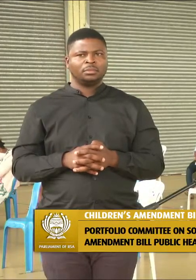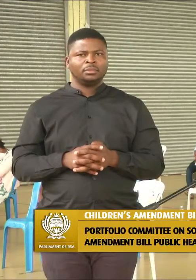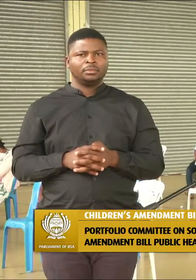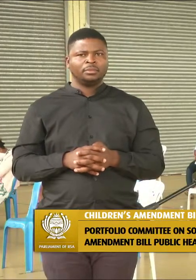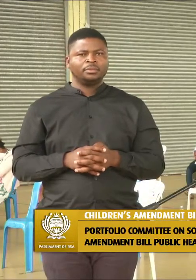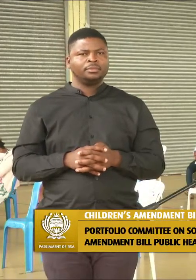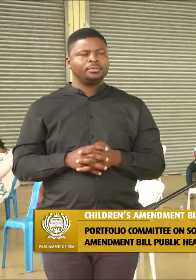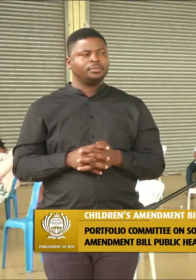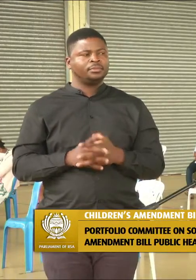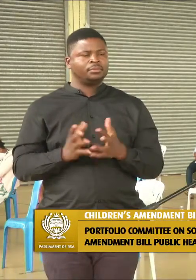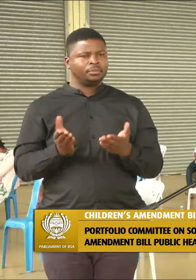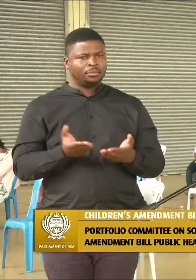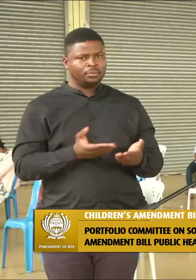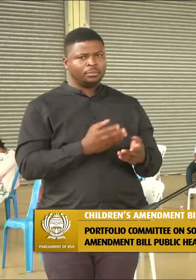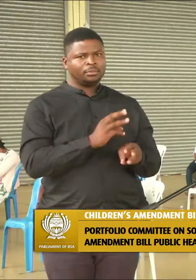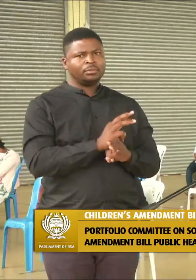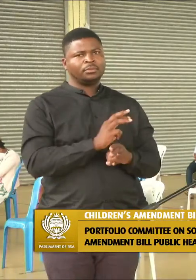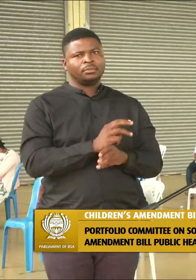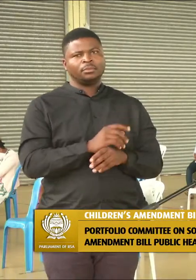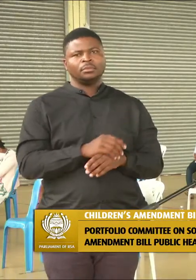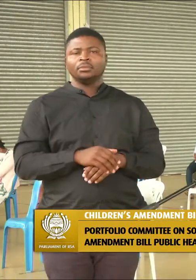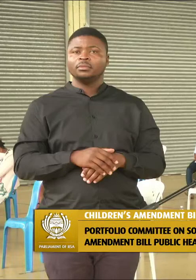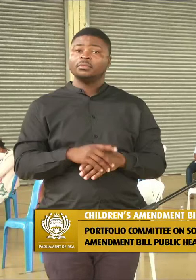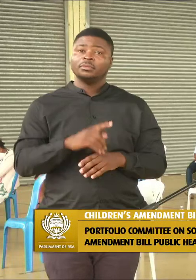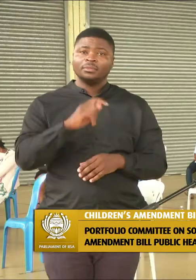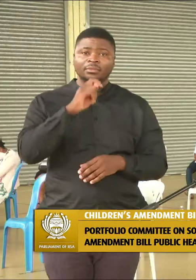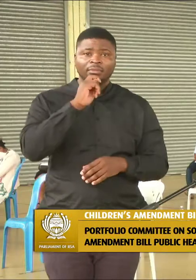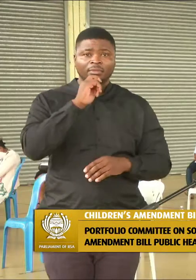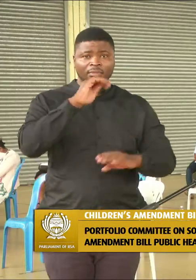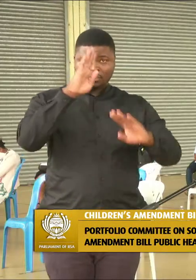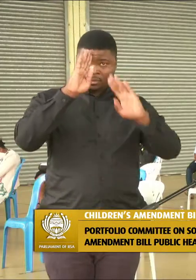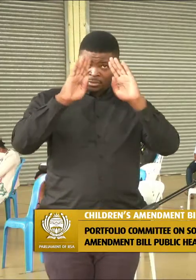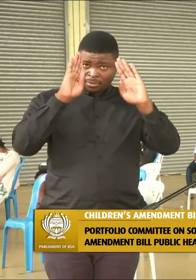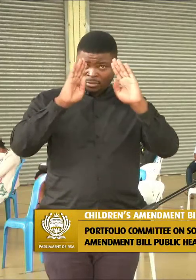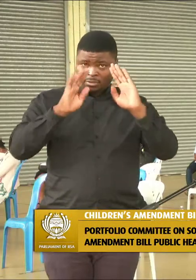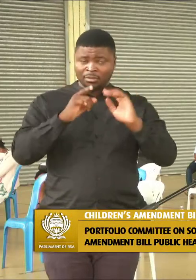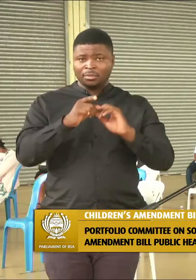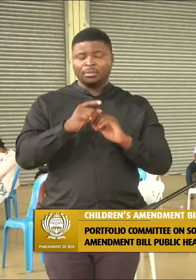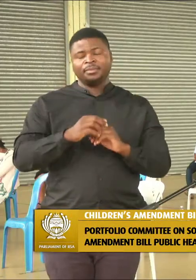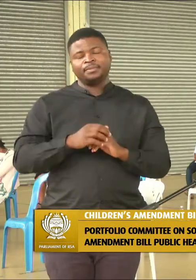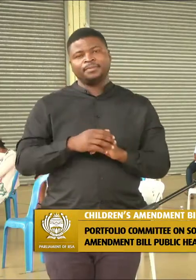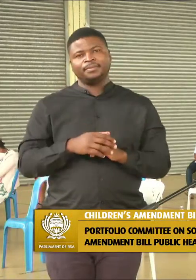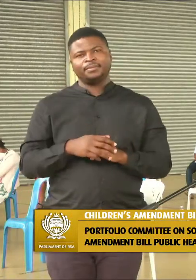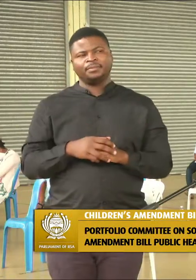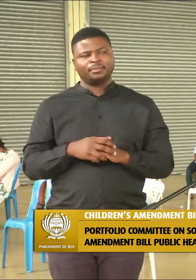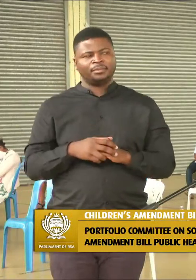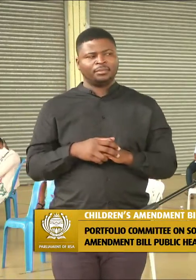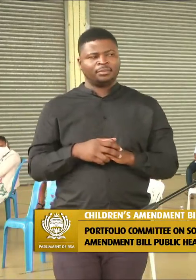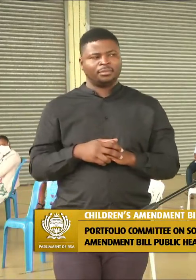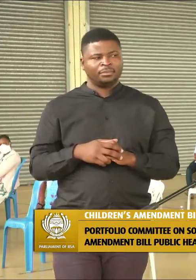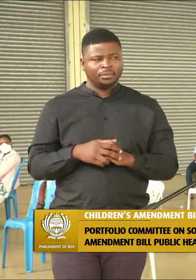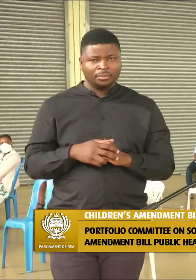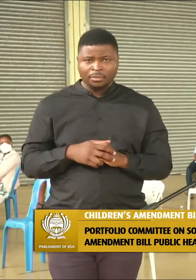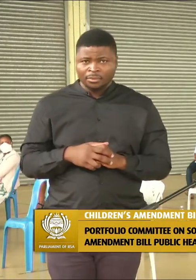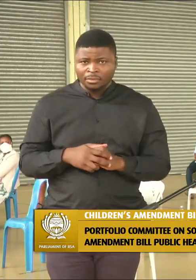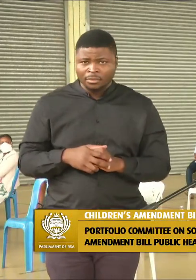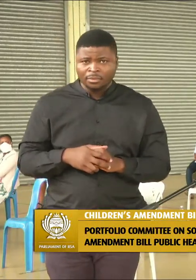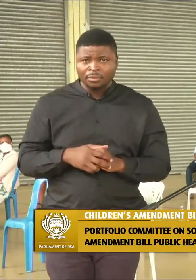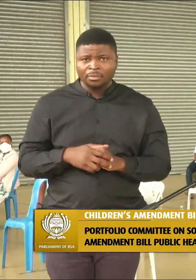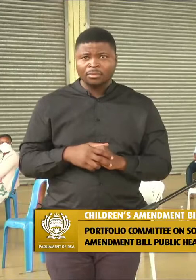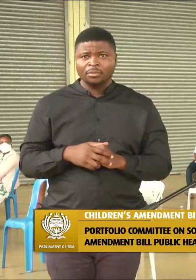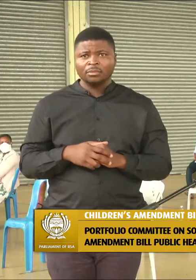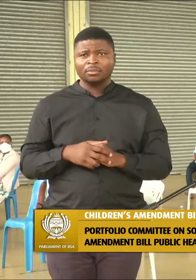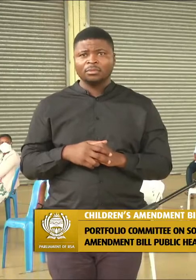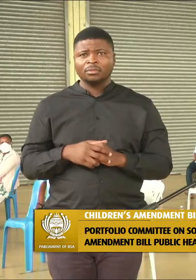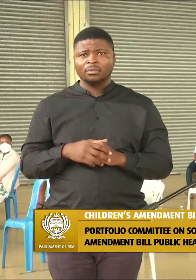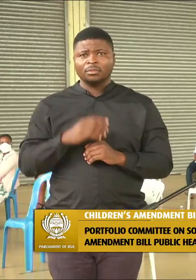Over to you, ma'am. Good morning to all. Ngibingelele Today, nonke. all protocols followed. I stand here